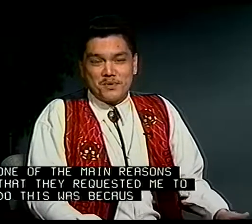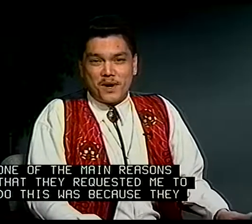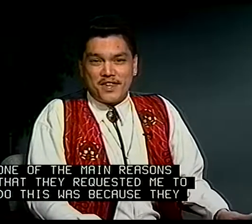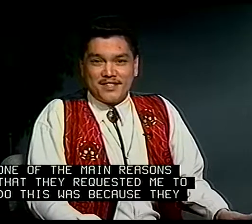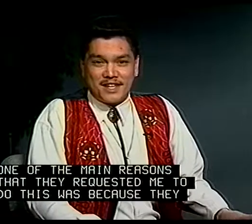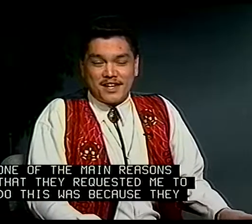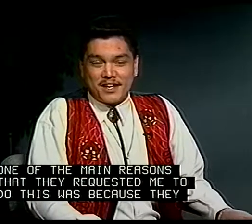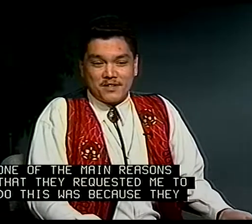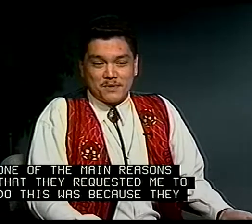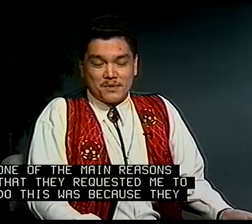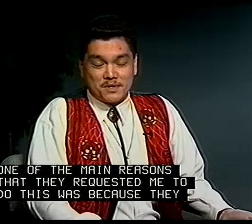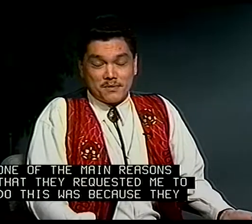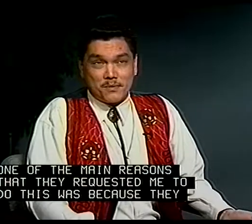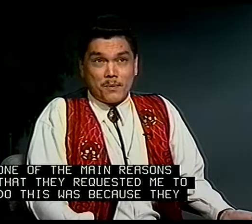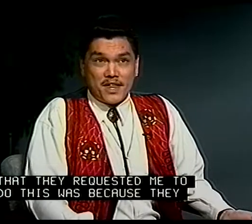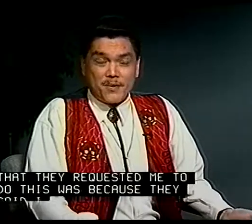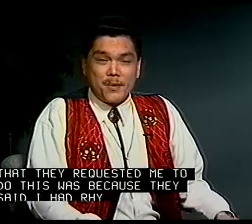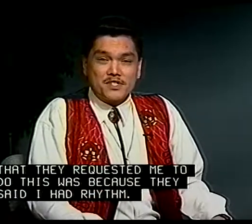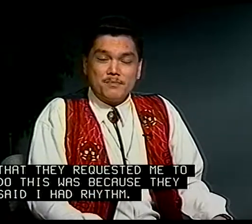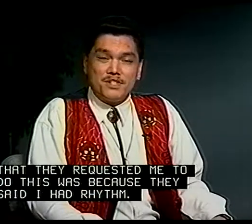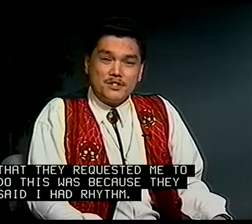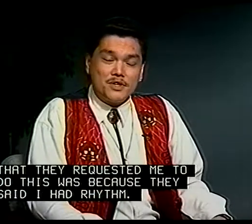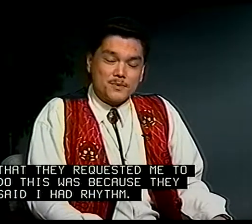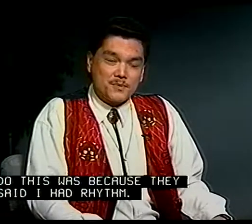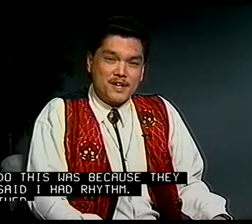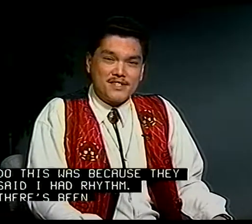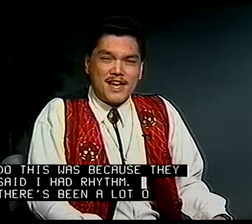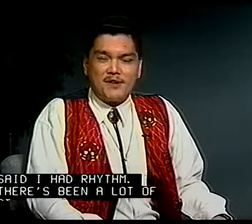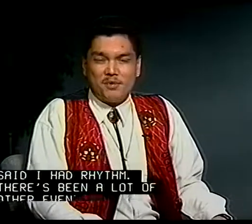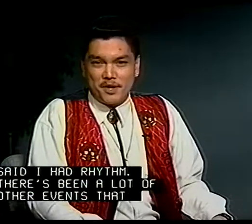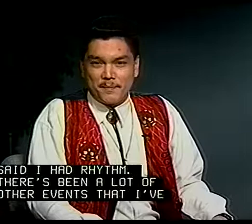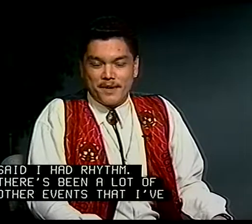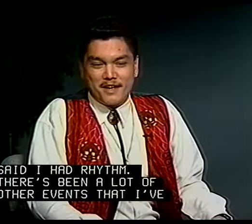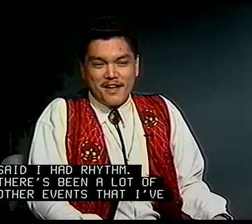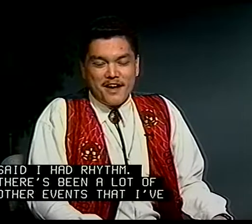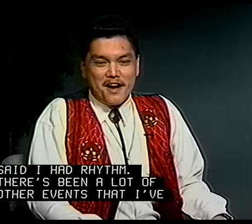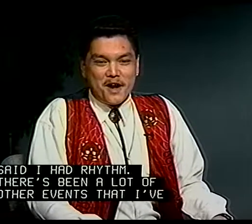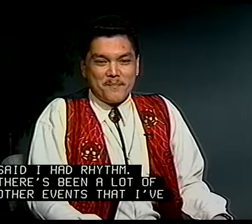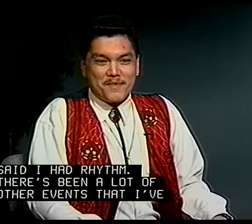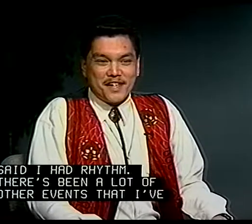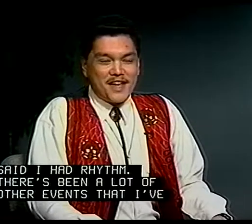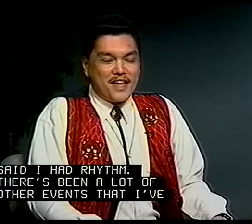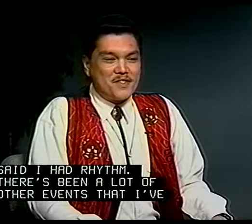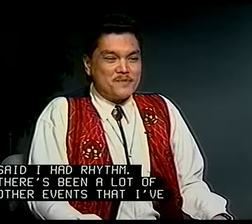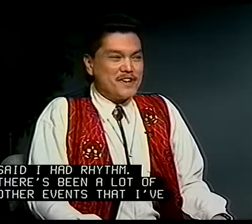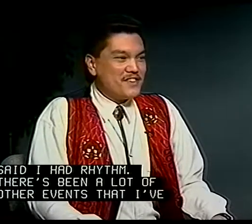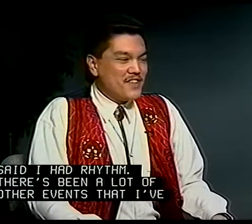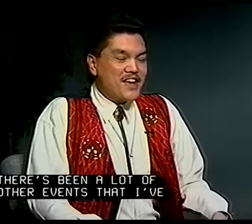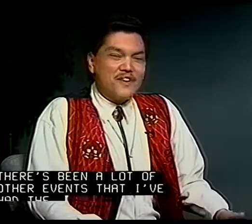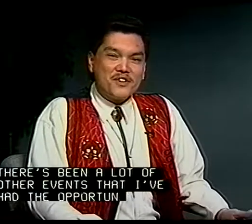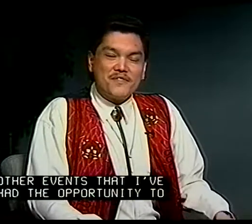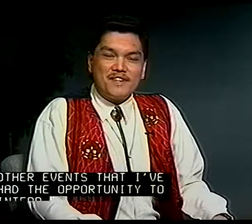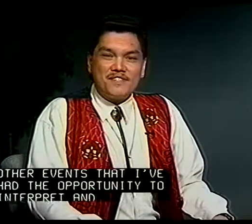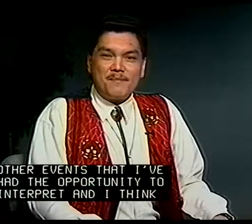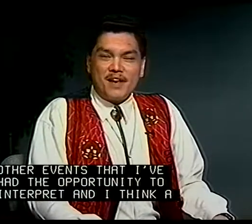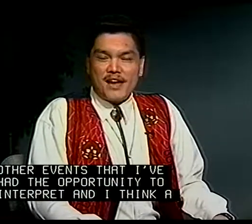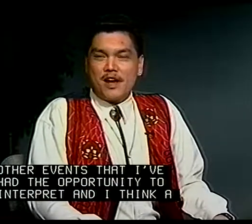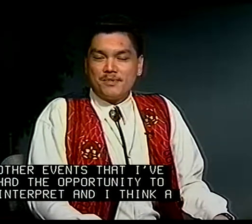why they said that why they requested me to do this was because I had rhythm. there's been a lot of other events that I've had an